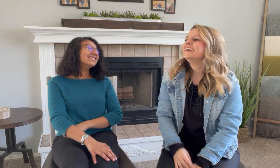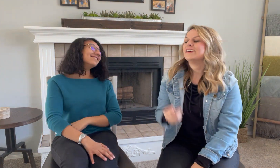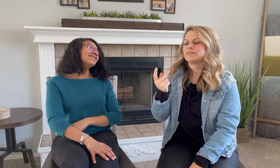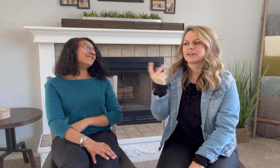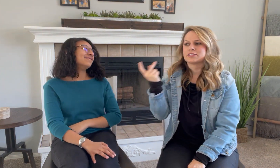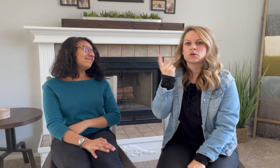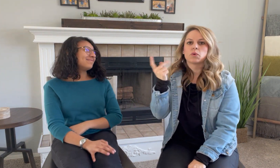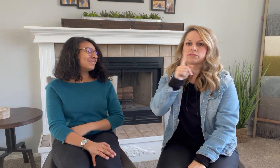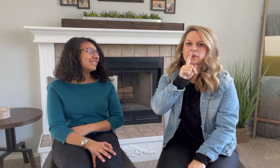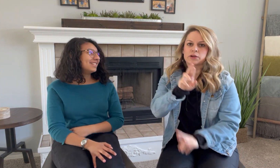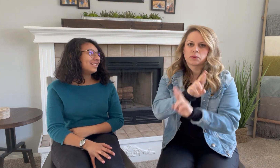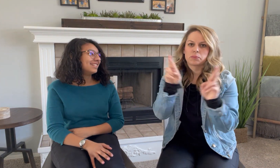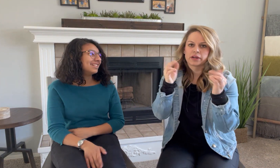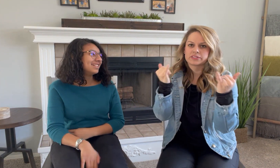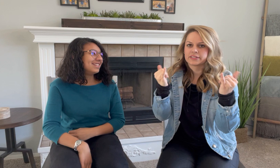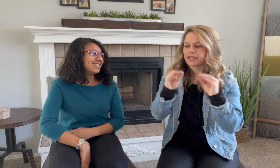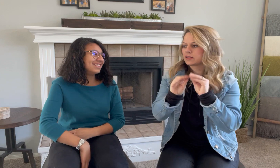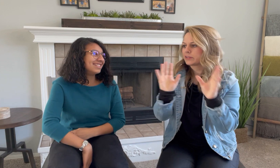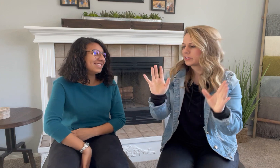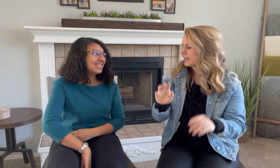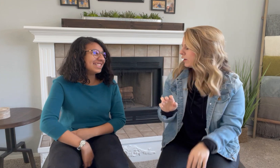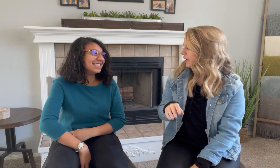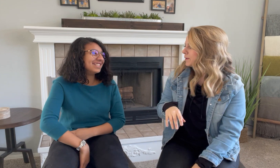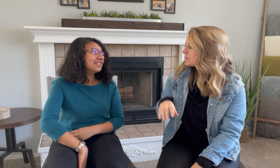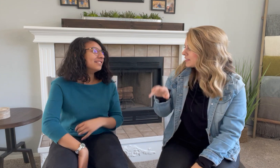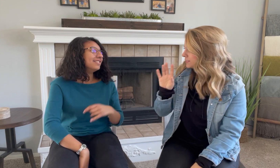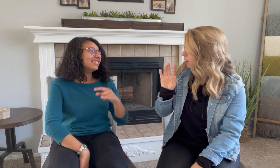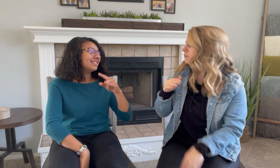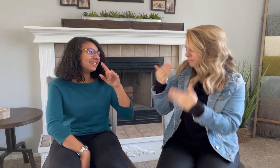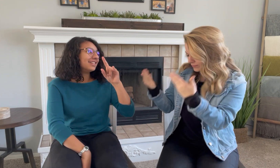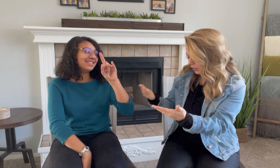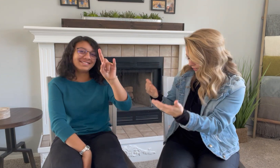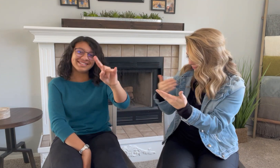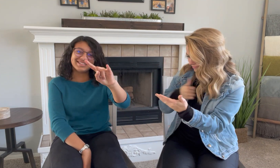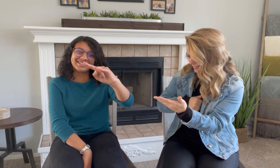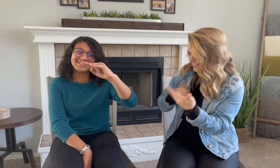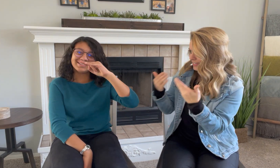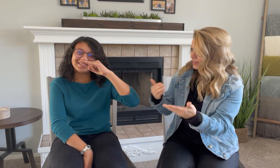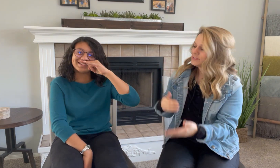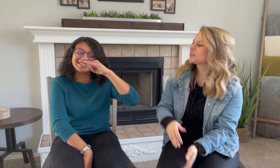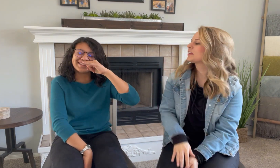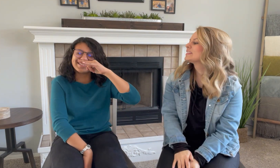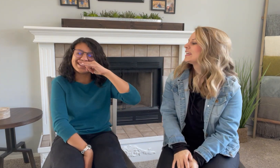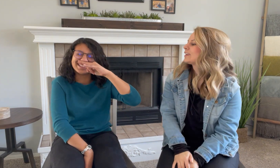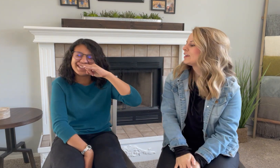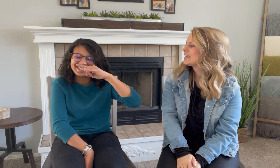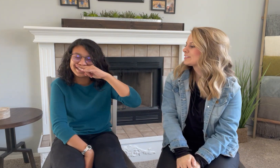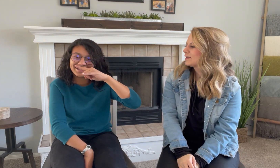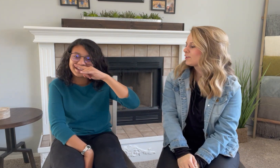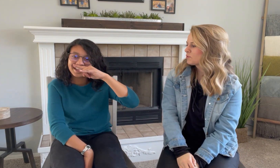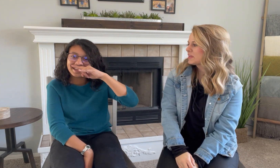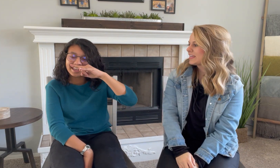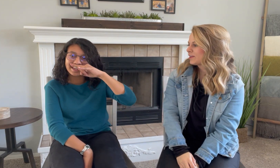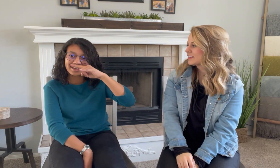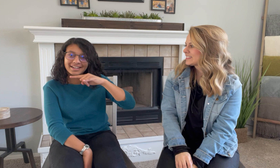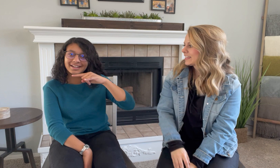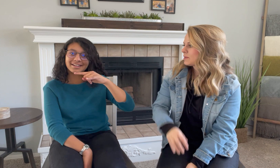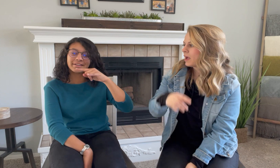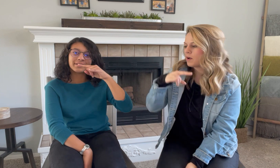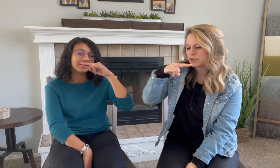oh my goodness. We're very prepared today. Clearly. Okay. So. Sorry, continue. So you're gonna take your index finger and your pinky, you're gonna stick them out, and then you're